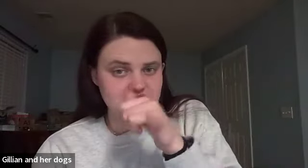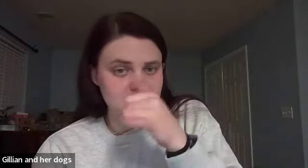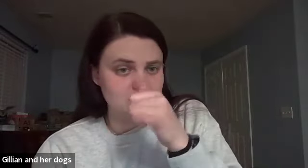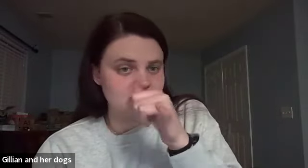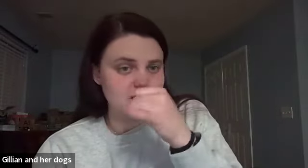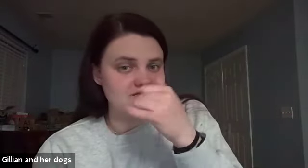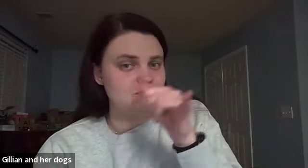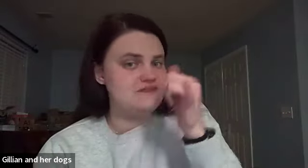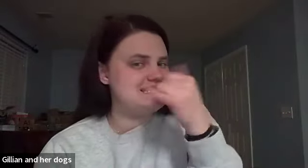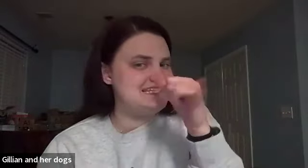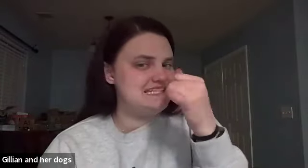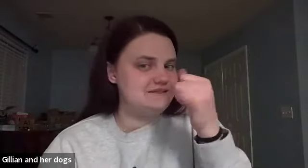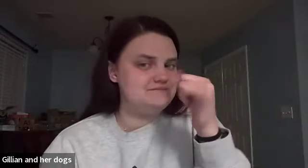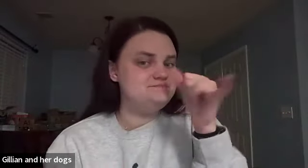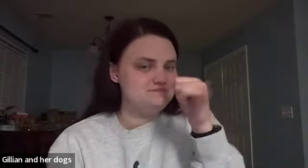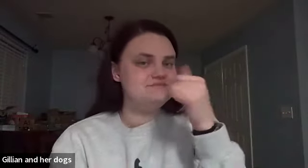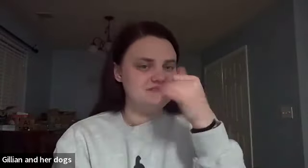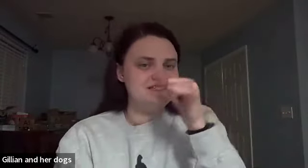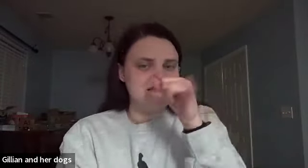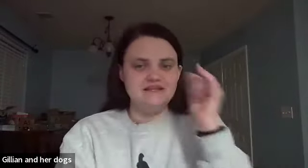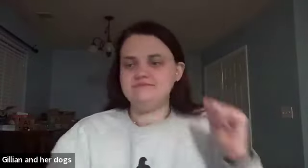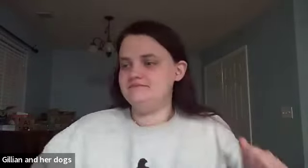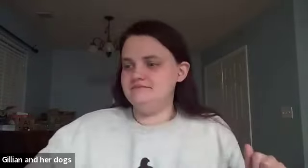brushing that nose back and forth. Silly. Silly.